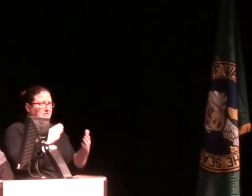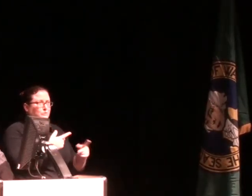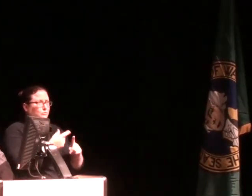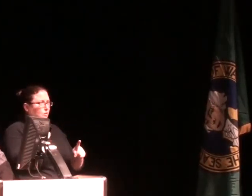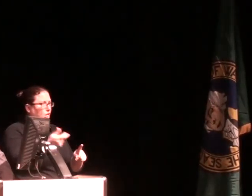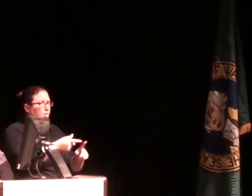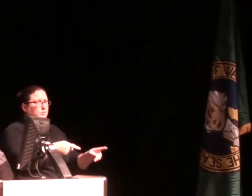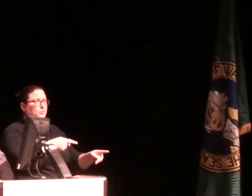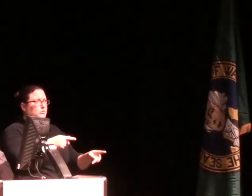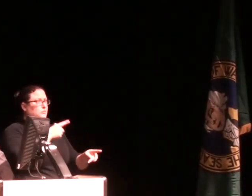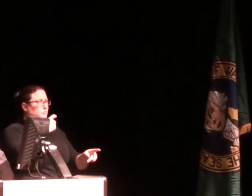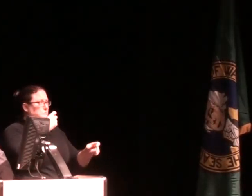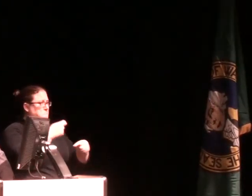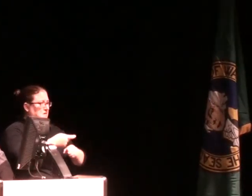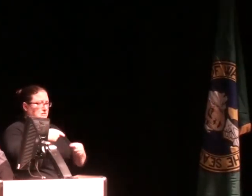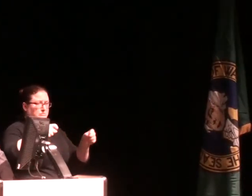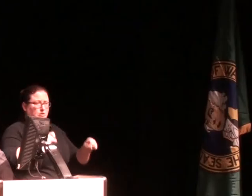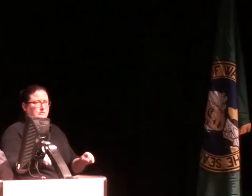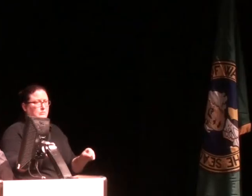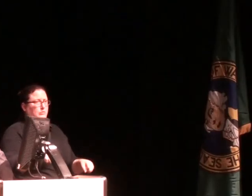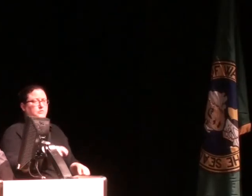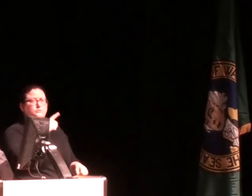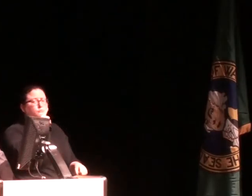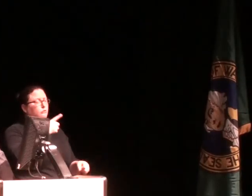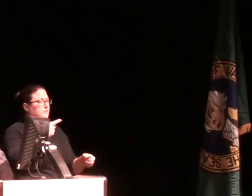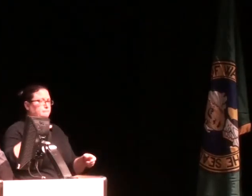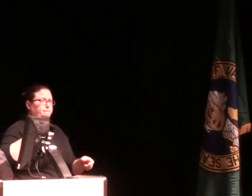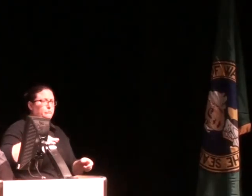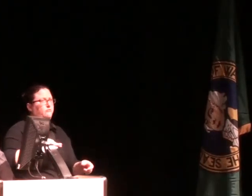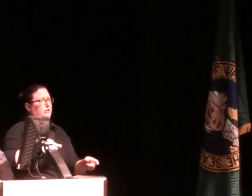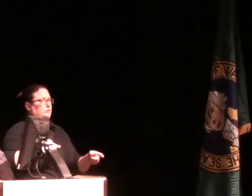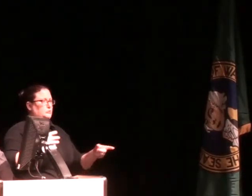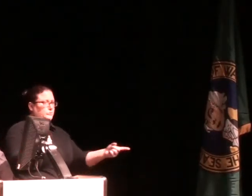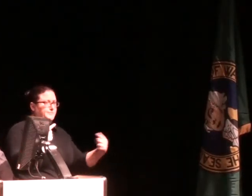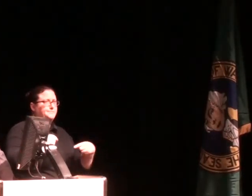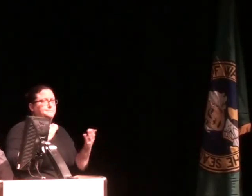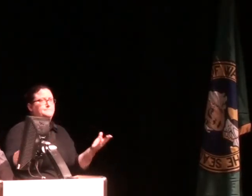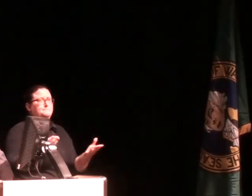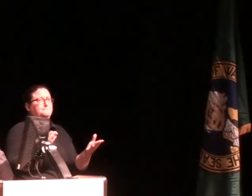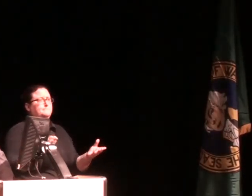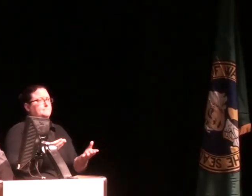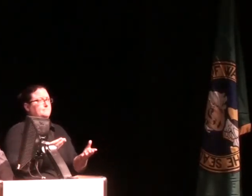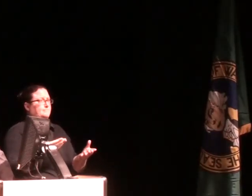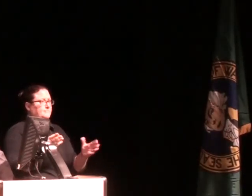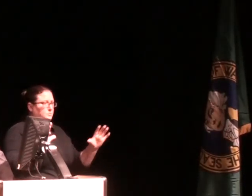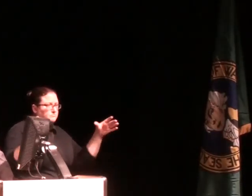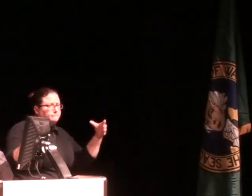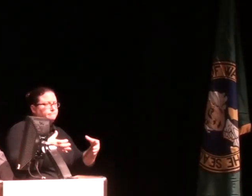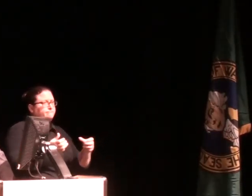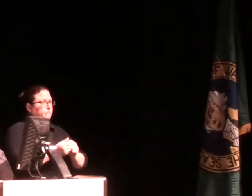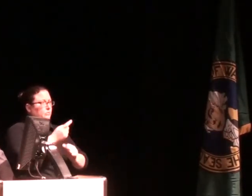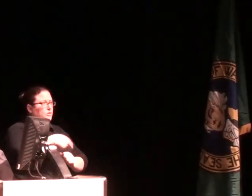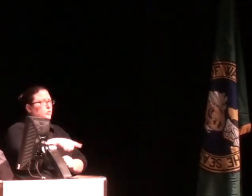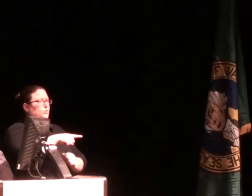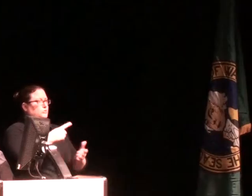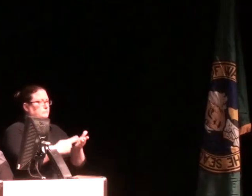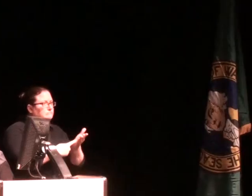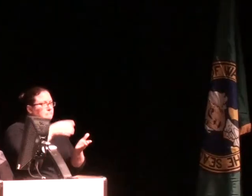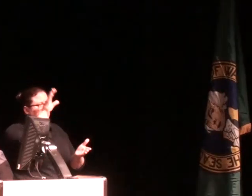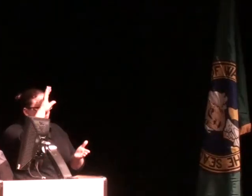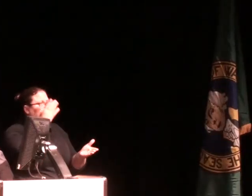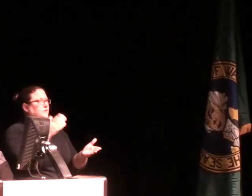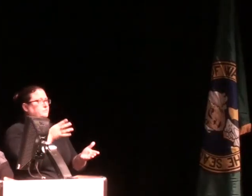people who made possible this. It's a real privilege to be here, to be with you, to talk about Cuba, to